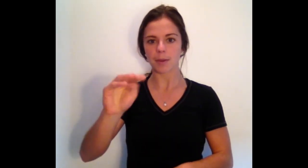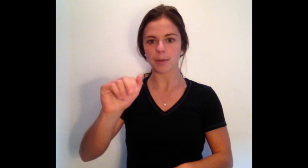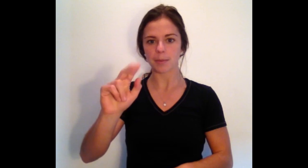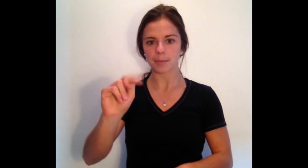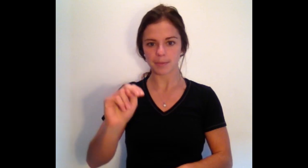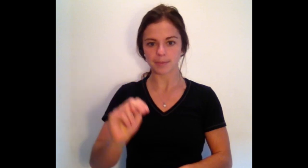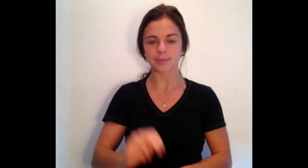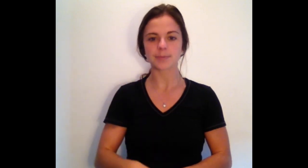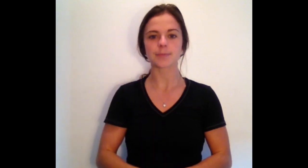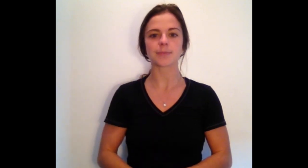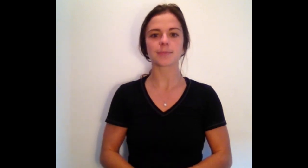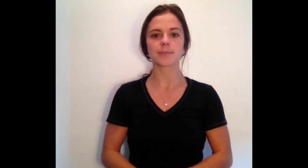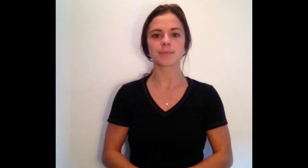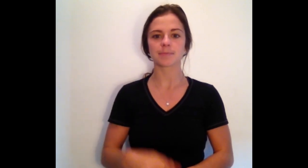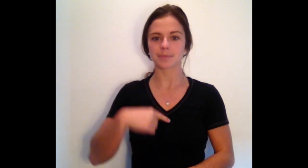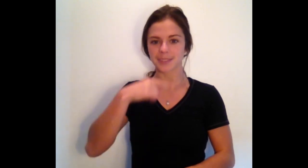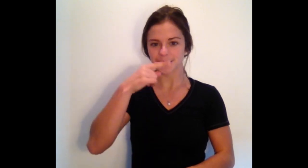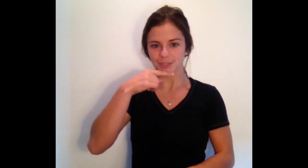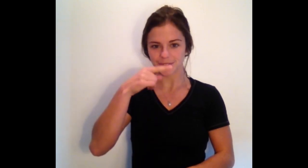Bachman. I'm hearing.